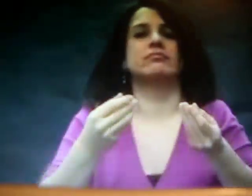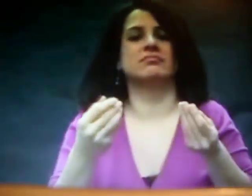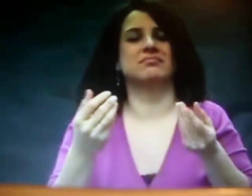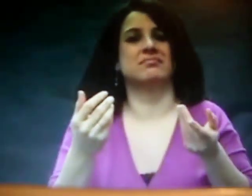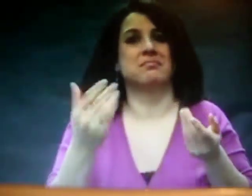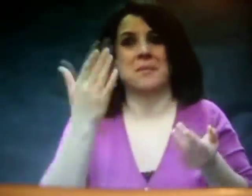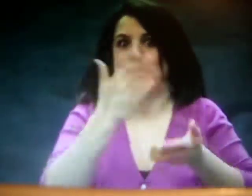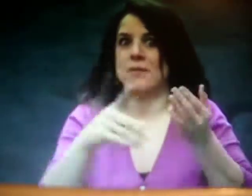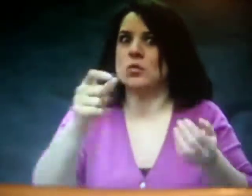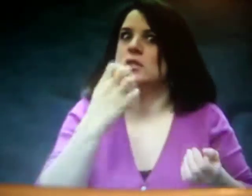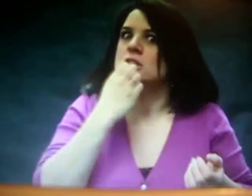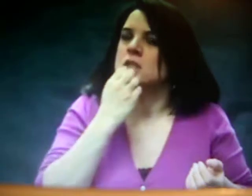minute and came back home?